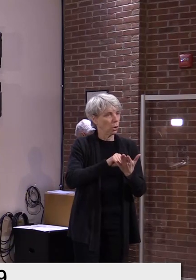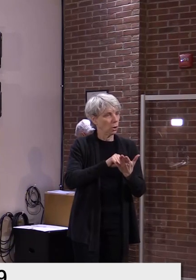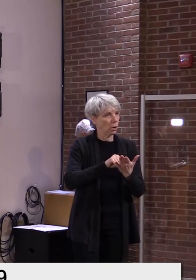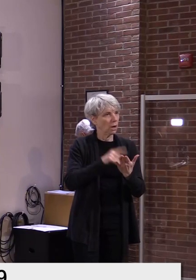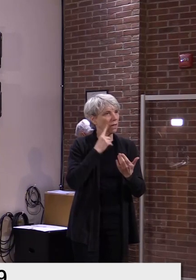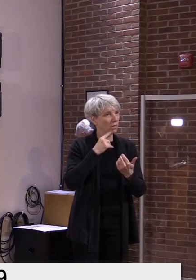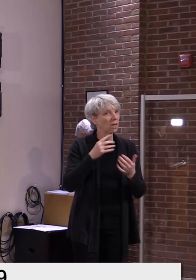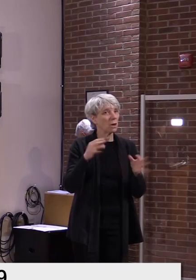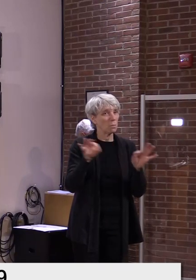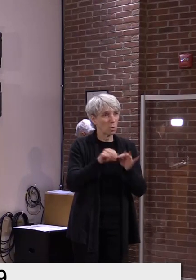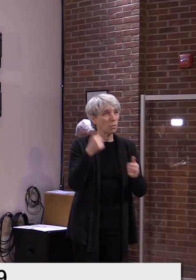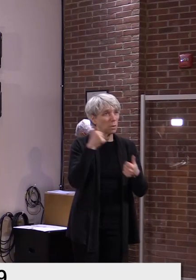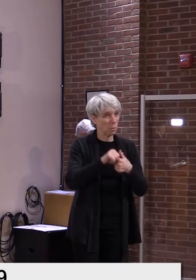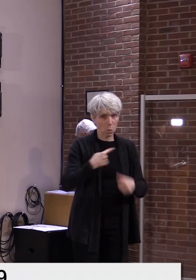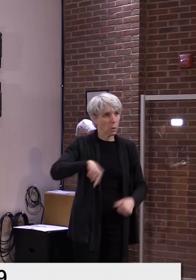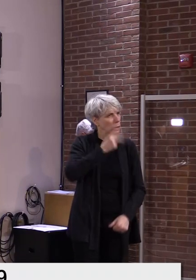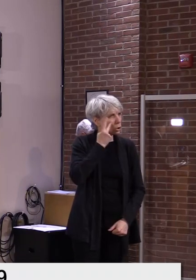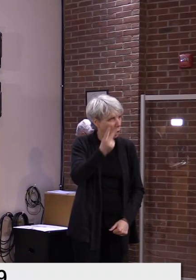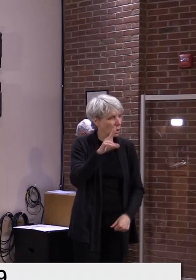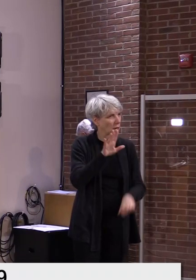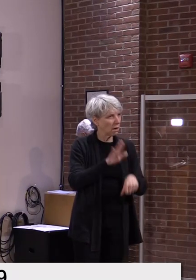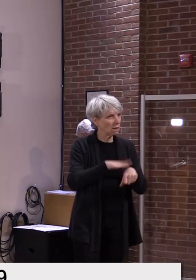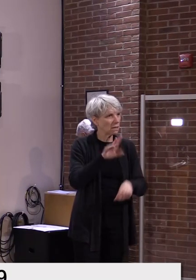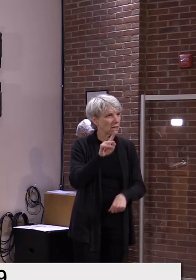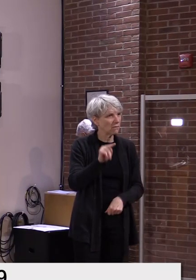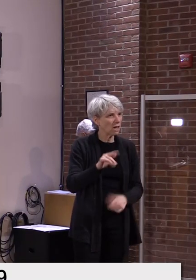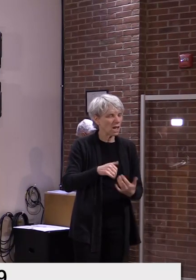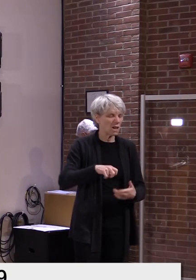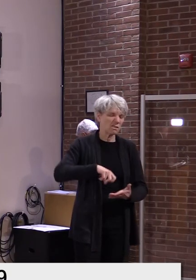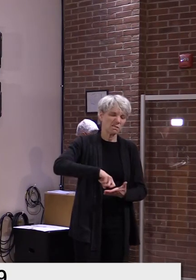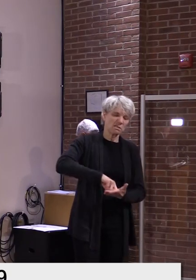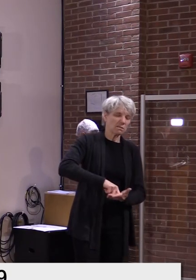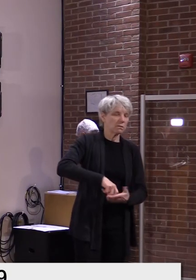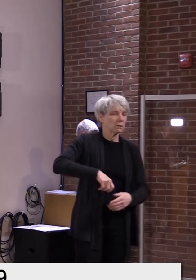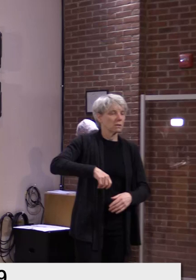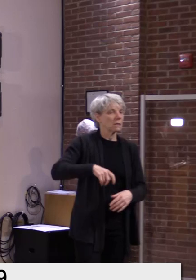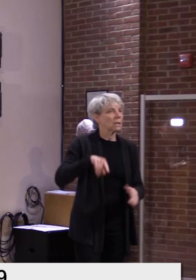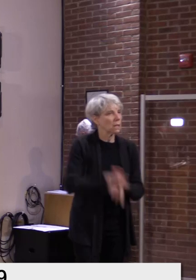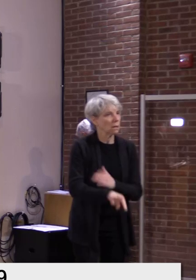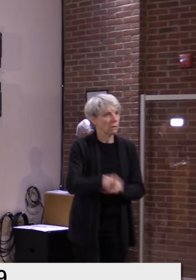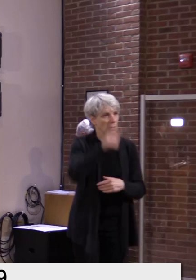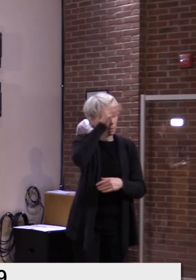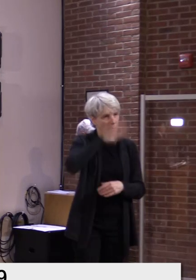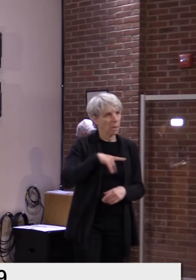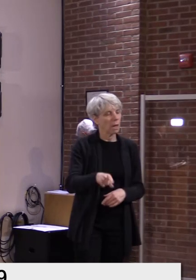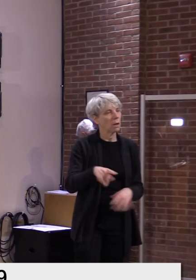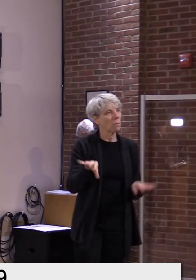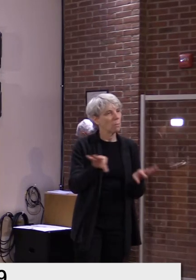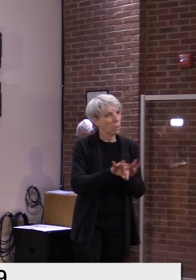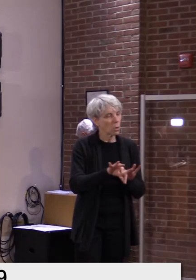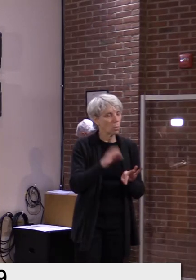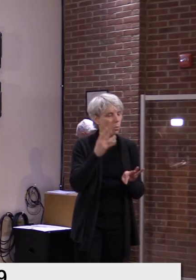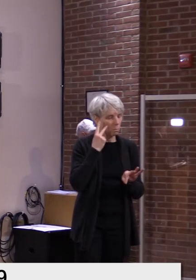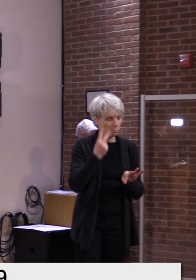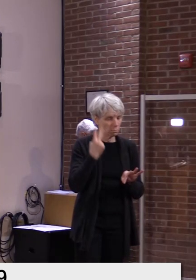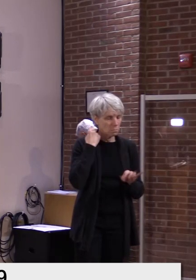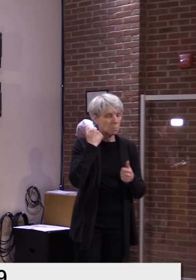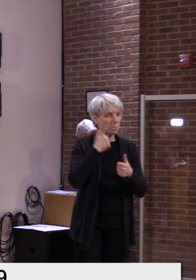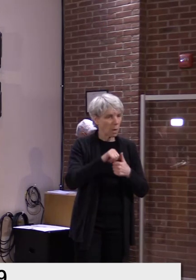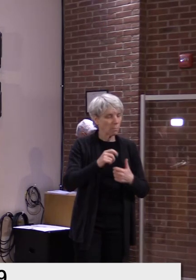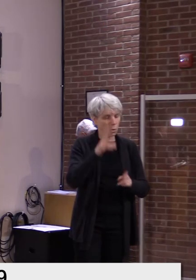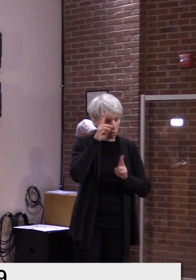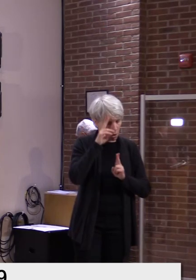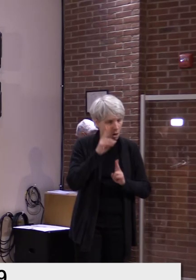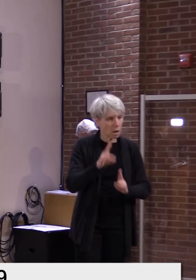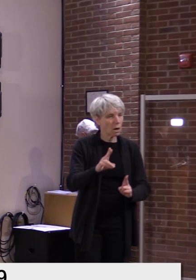anniversary and make sure we continue this work, which is why it was important to mark today with a proclamation.